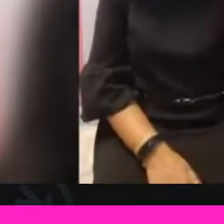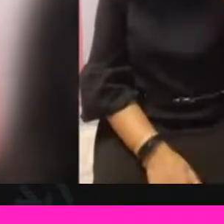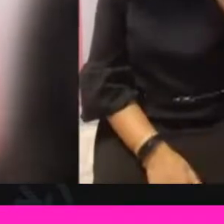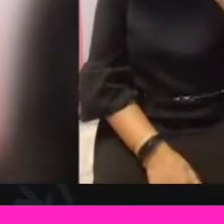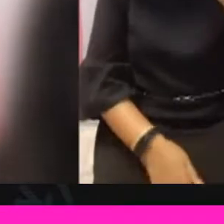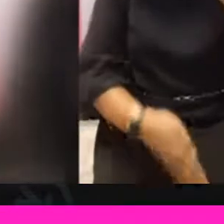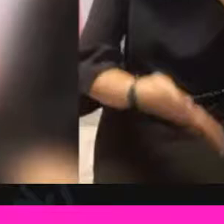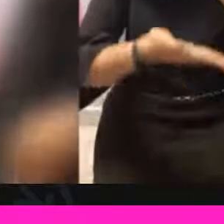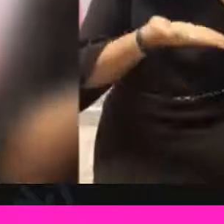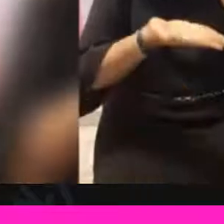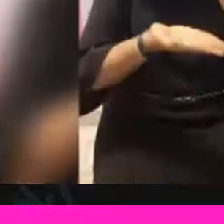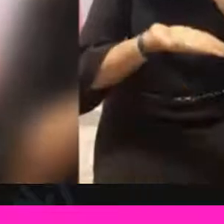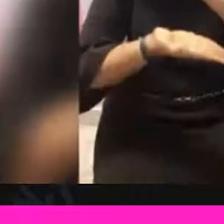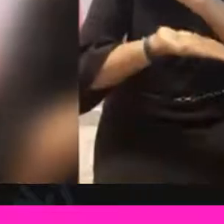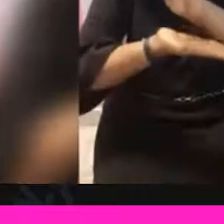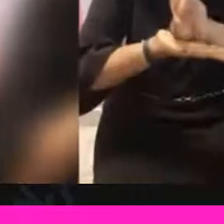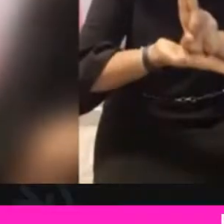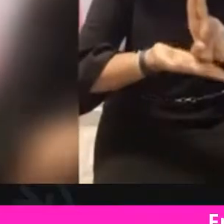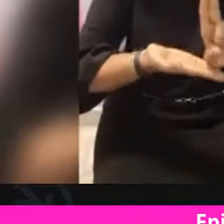university, huruf U,